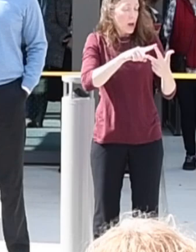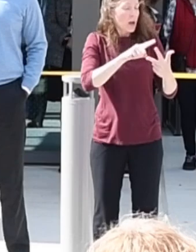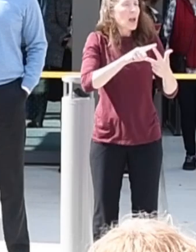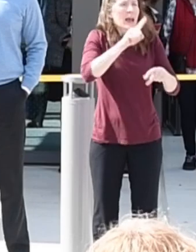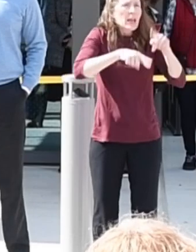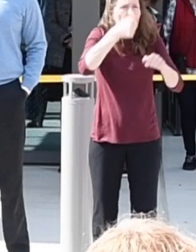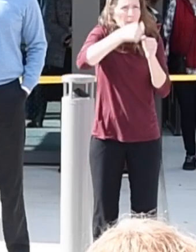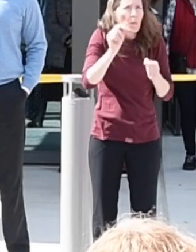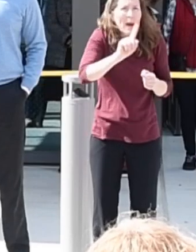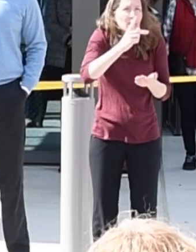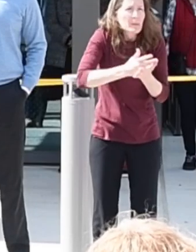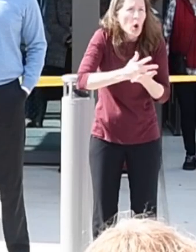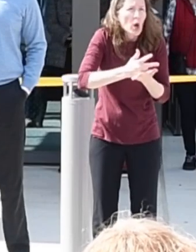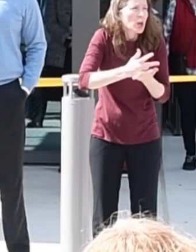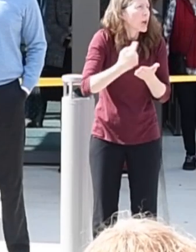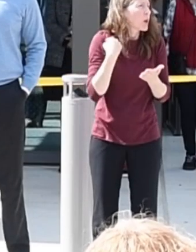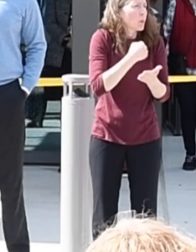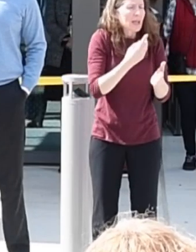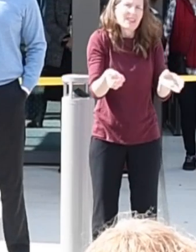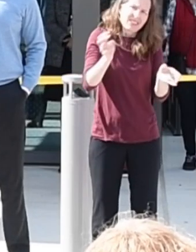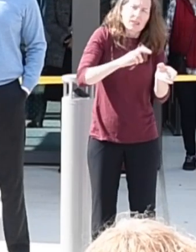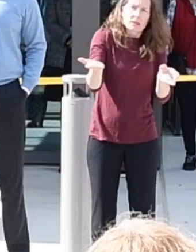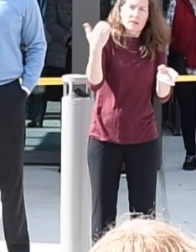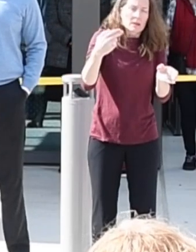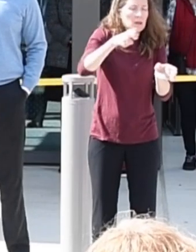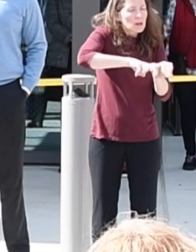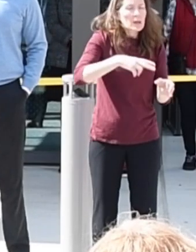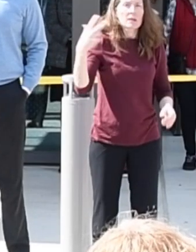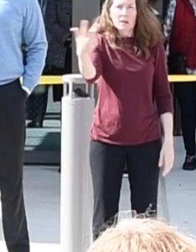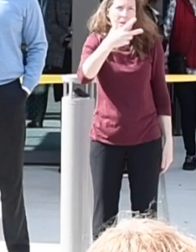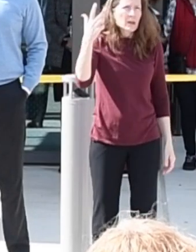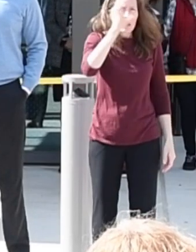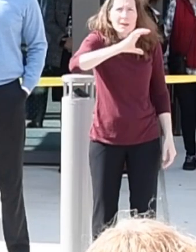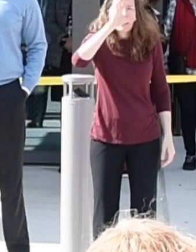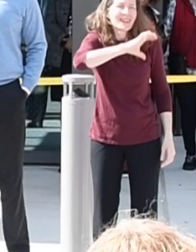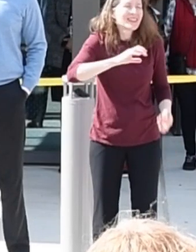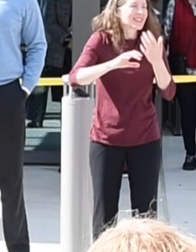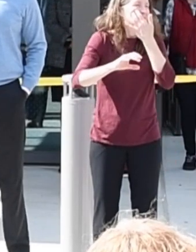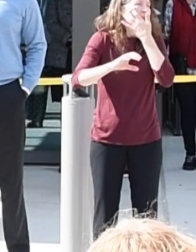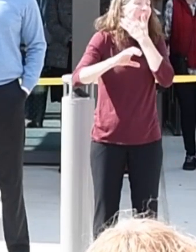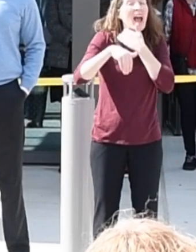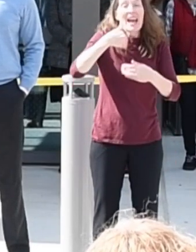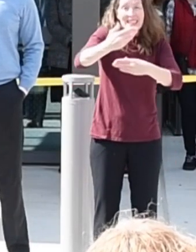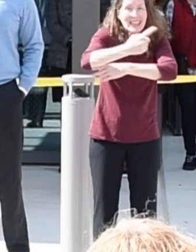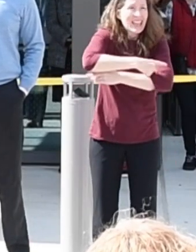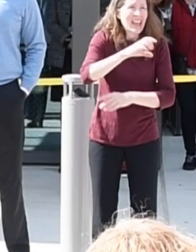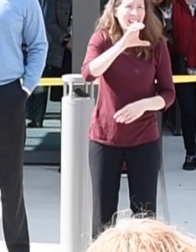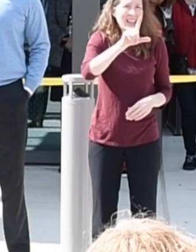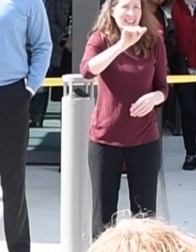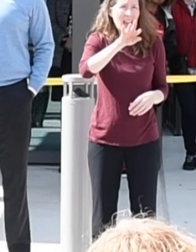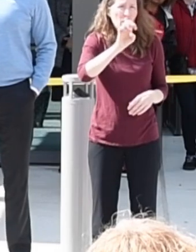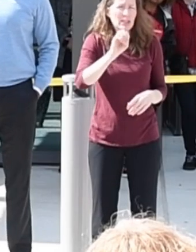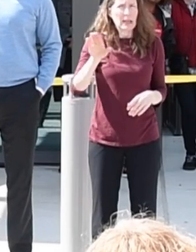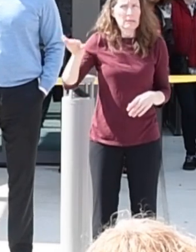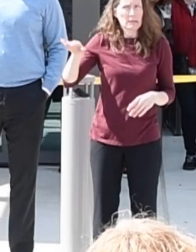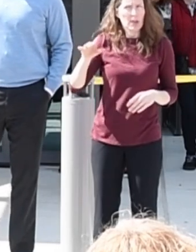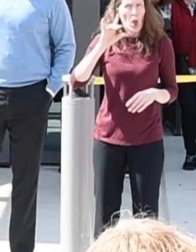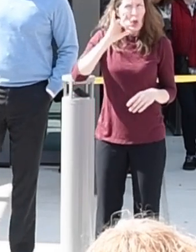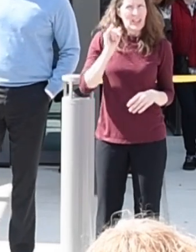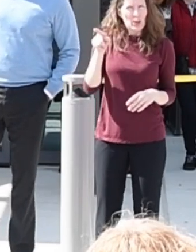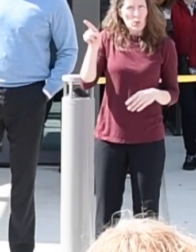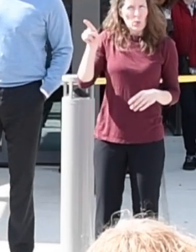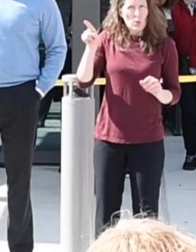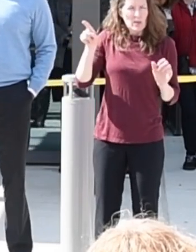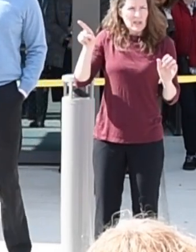point being, just be calm and be there. Claire the next day said to us, I think you need a little help, and that was